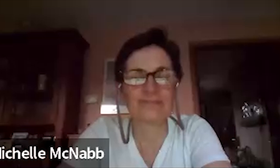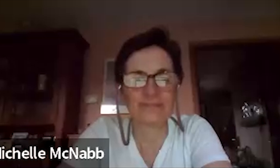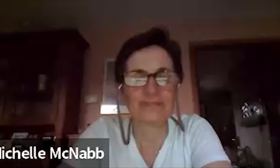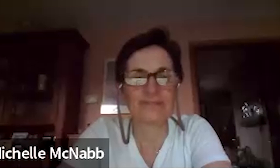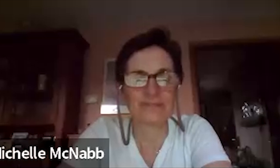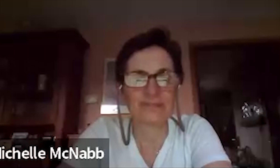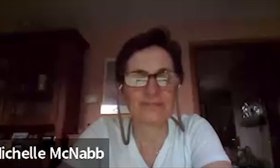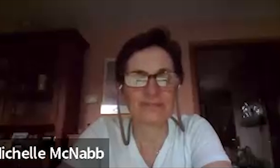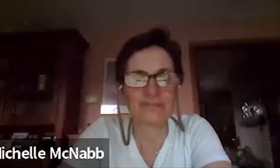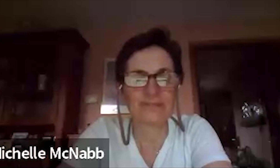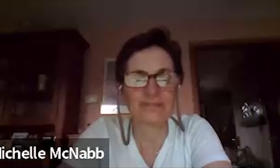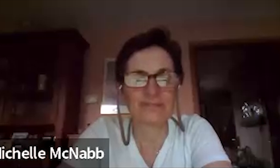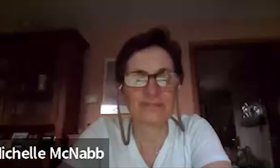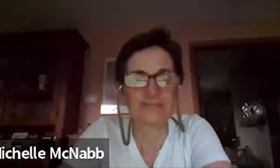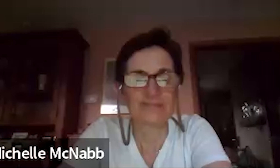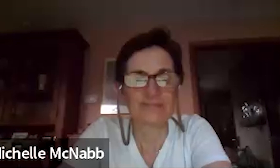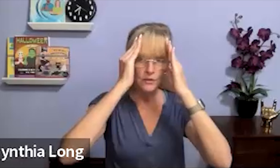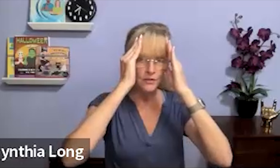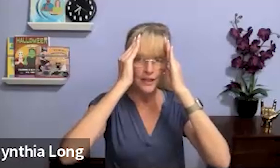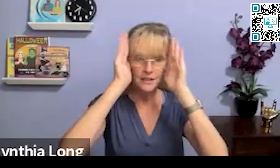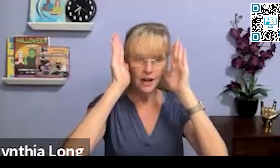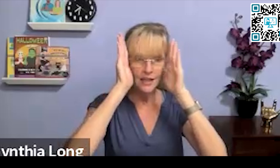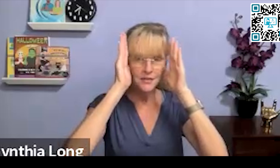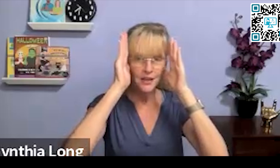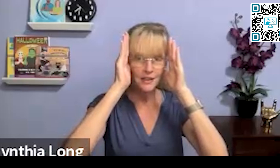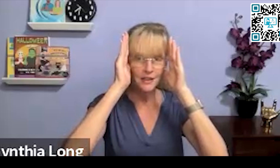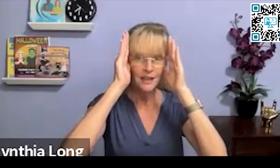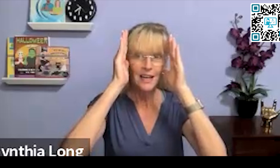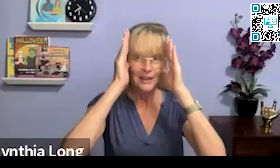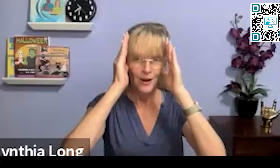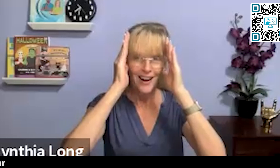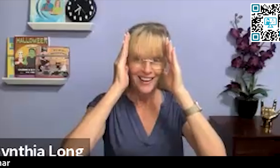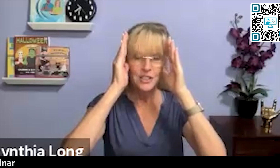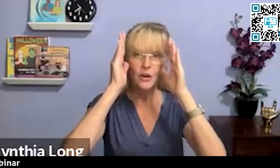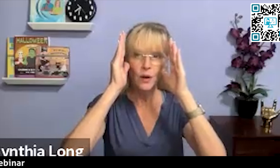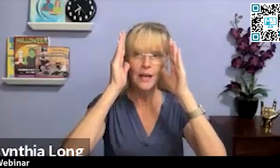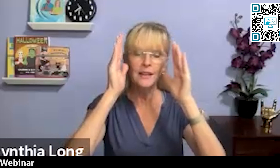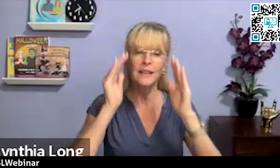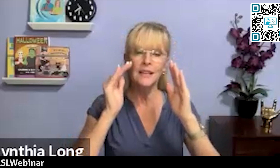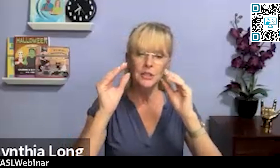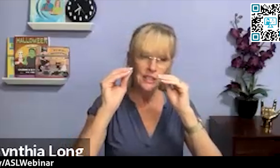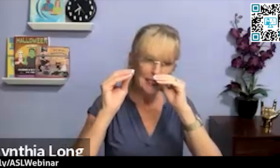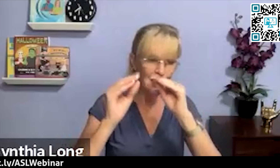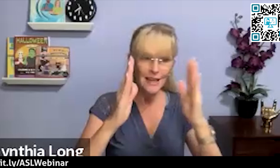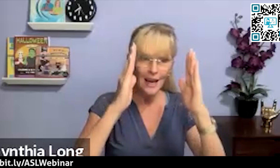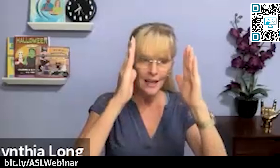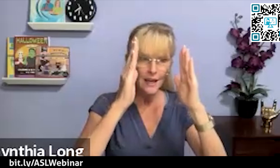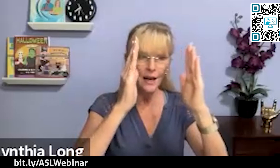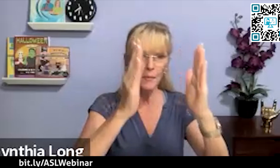See the horses, they have these guards on their eyes, right? Right. So, and then just teaching that,